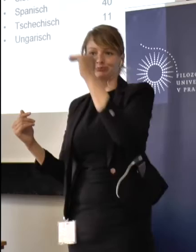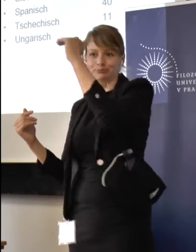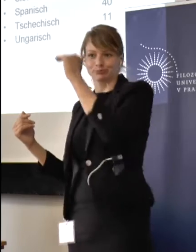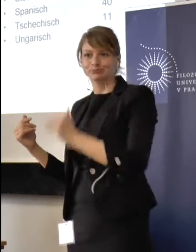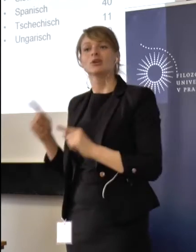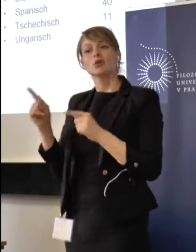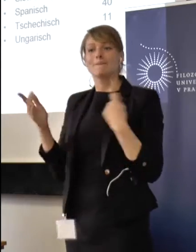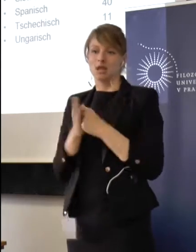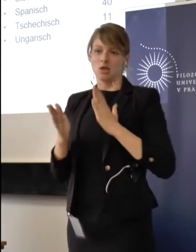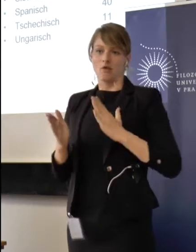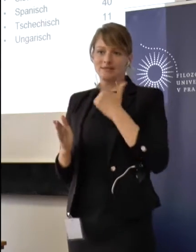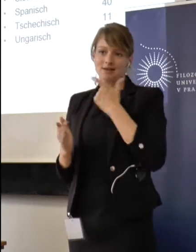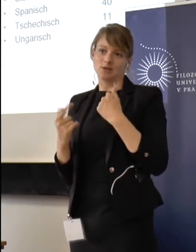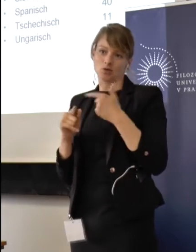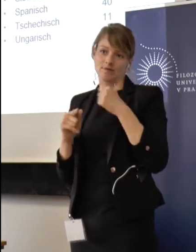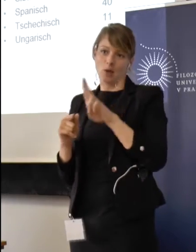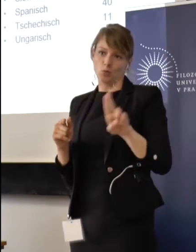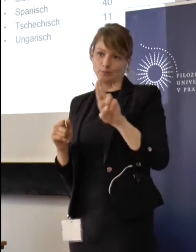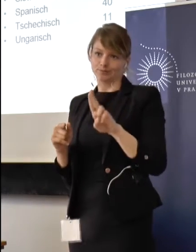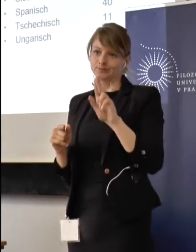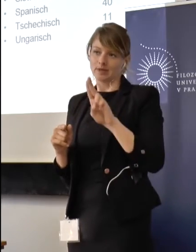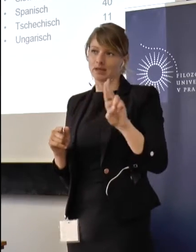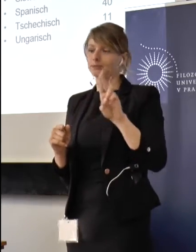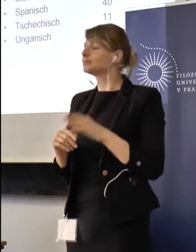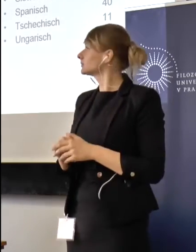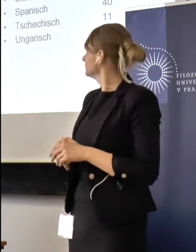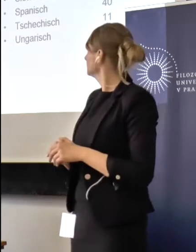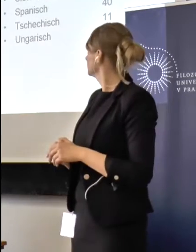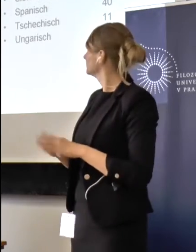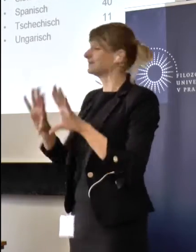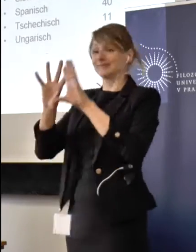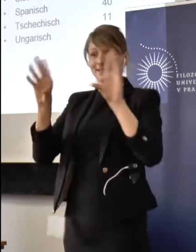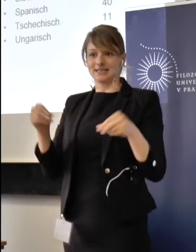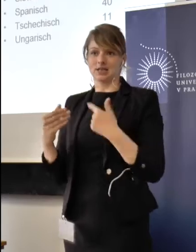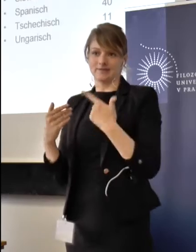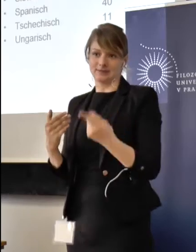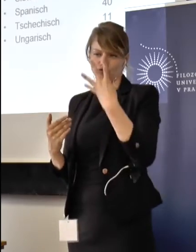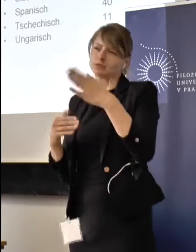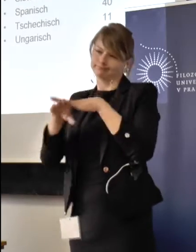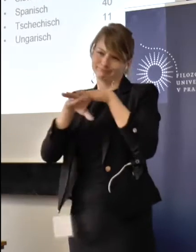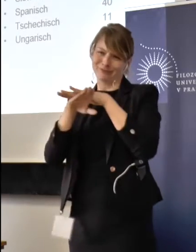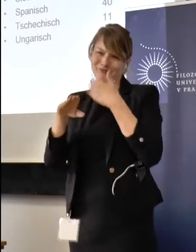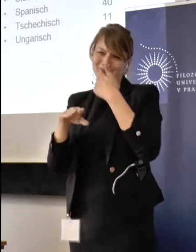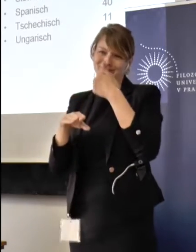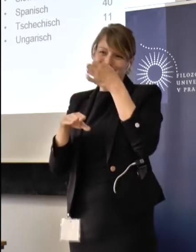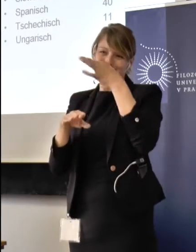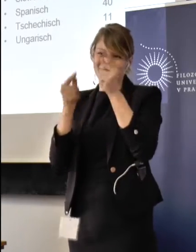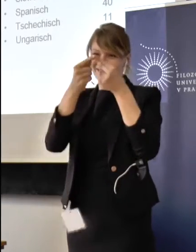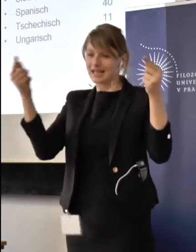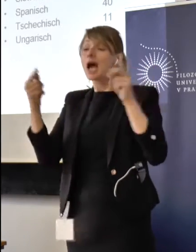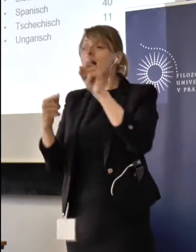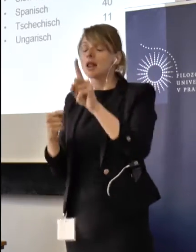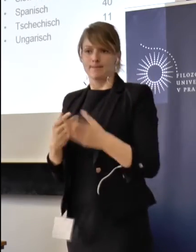3, 4. Yeah, okay. So 24 languages with their German names here, but the specific